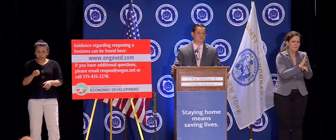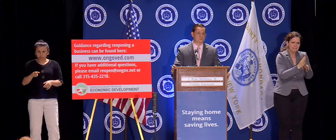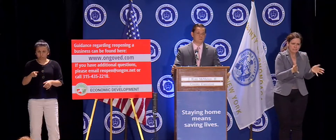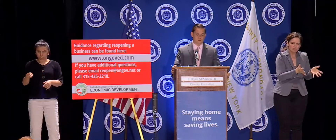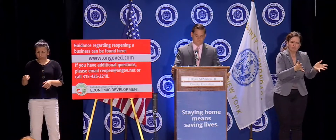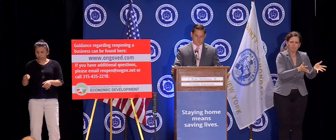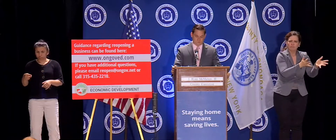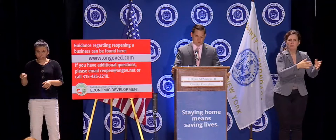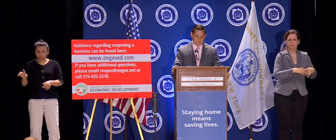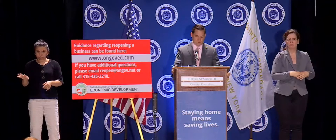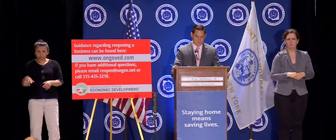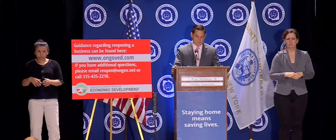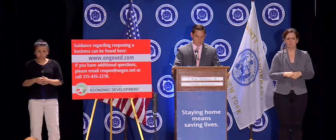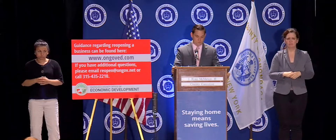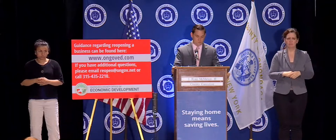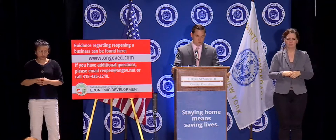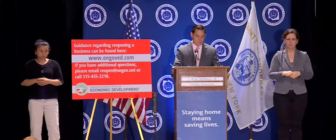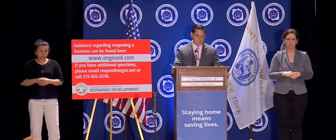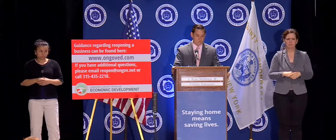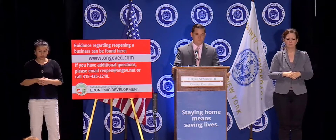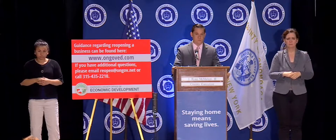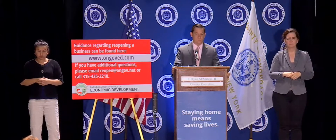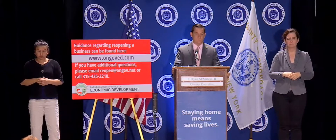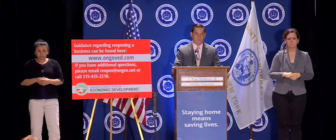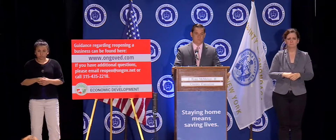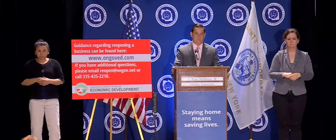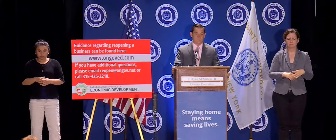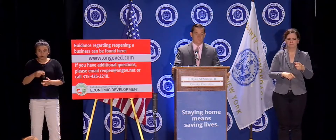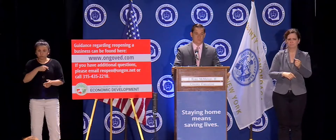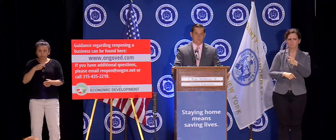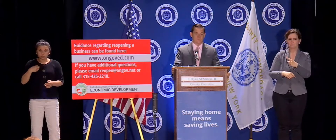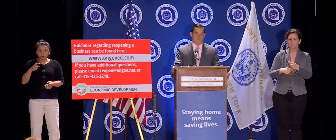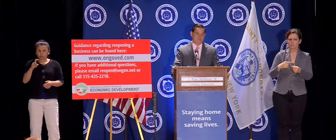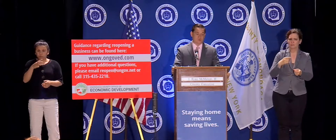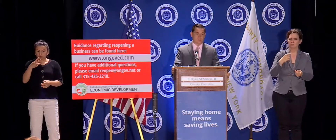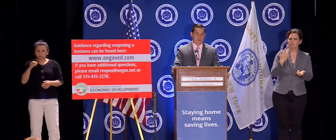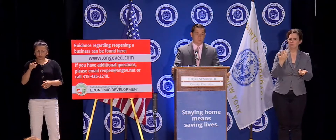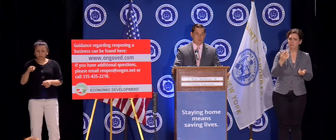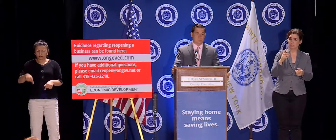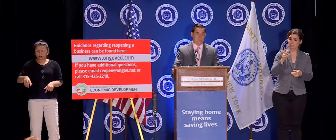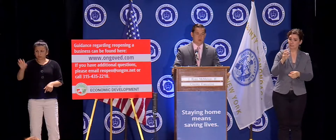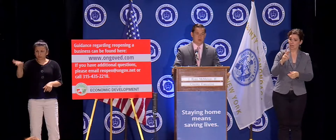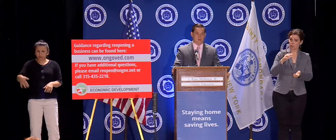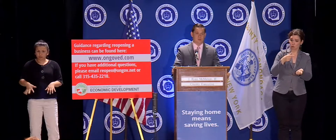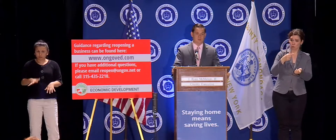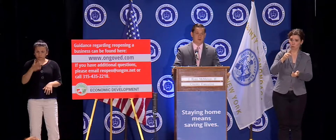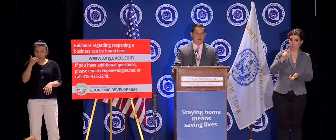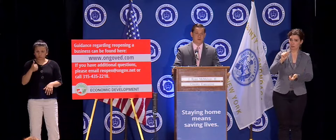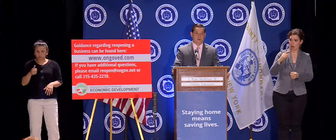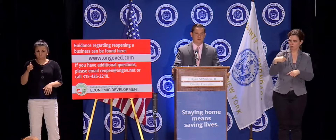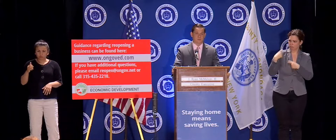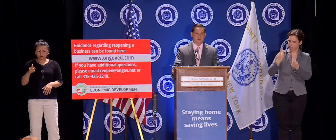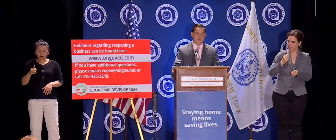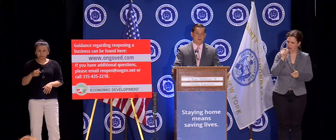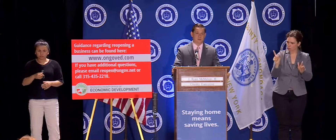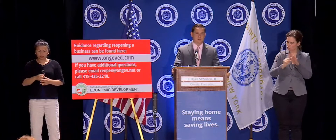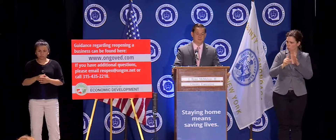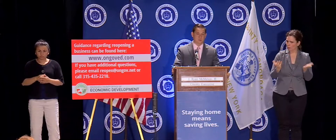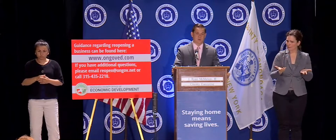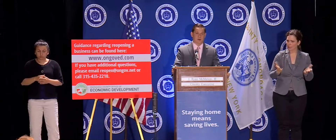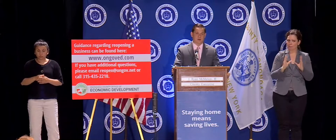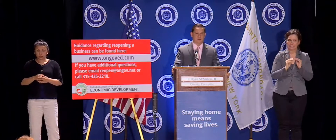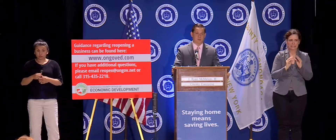a couple times today. Is there a reason she doesn't come to these anymore, or hasn't been coming as often? She's very busy,